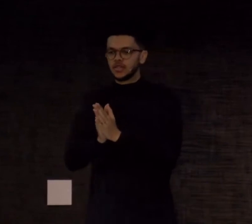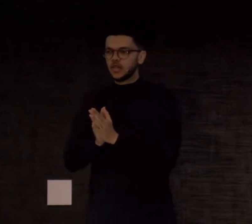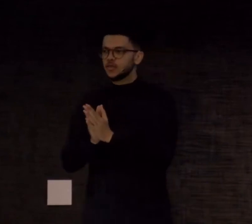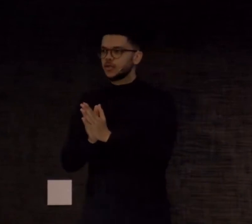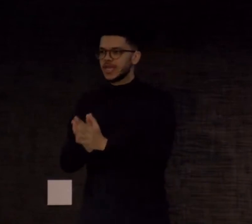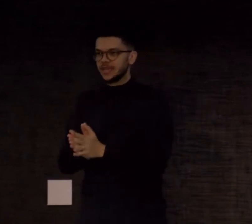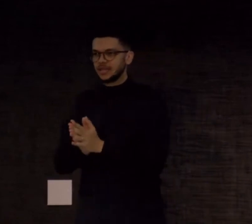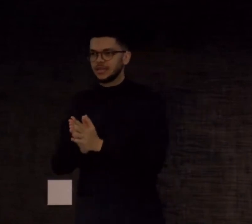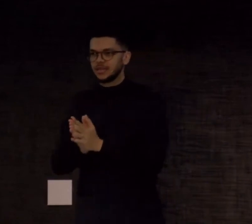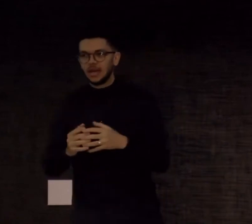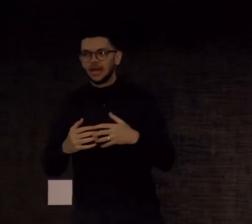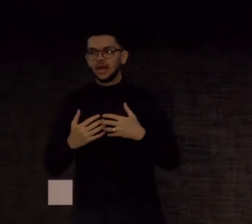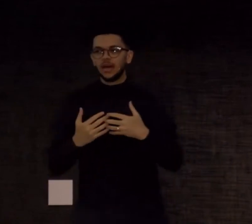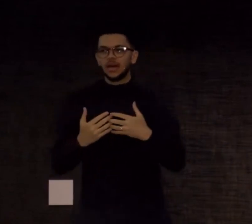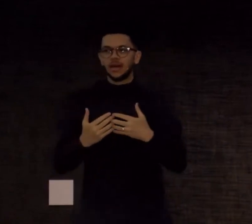So to begin,